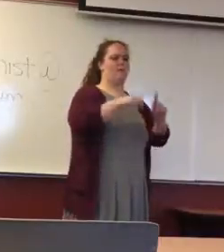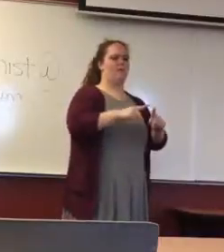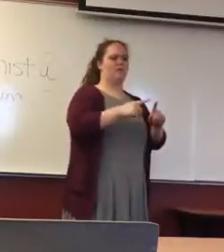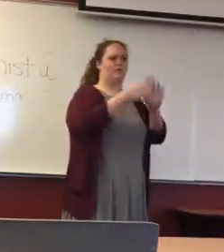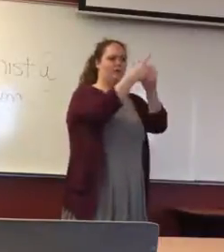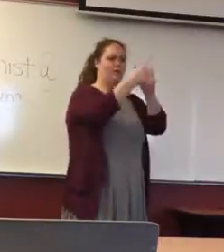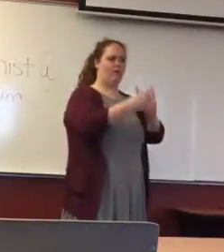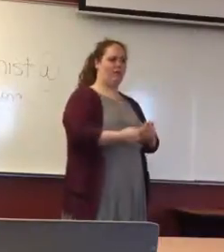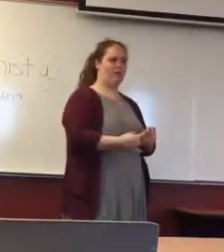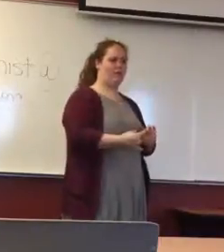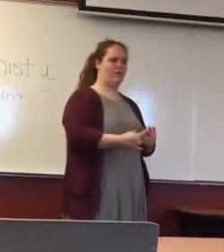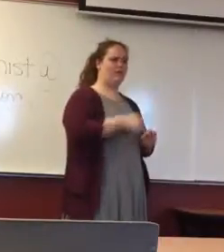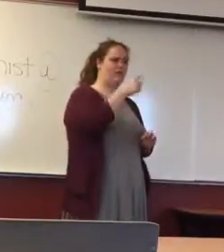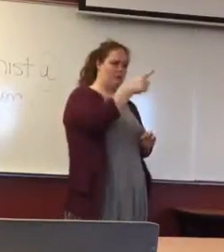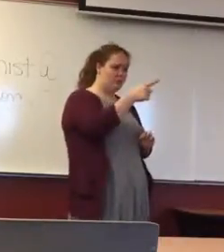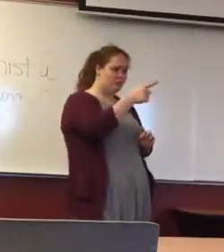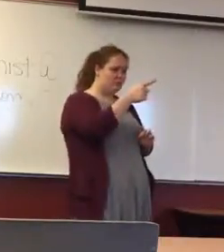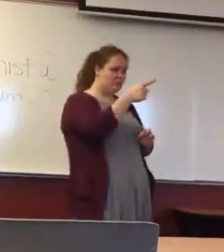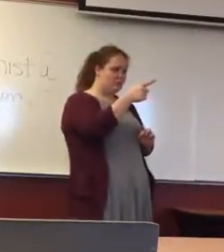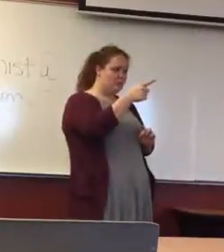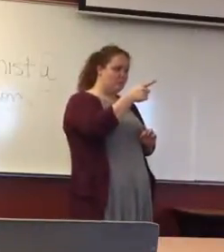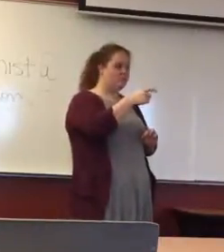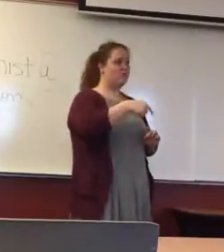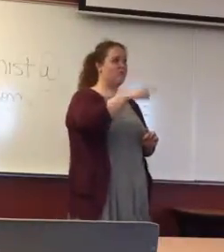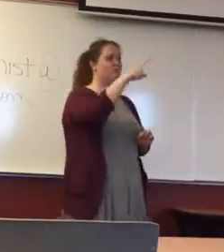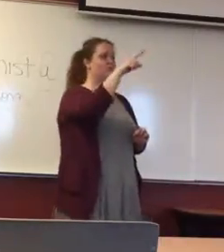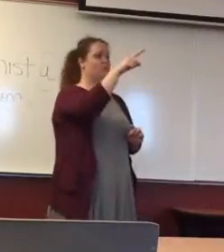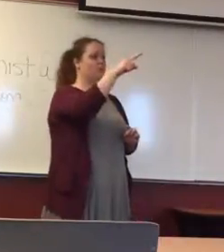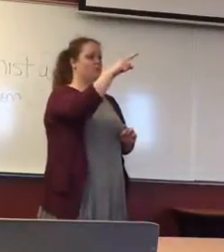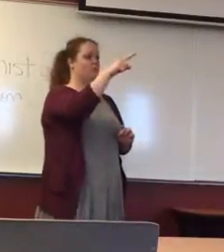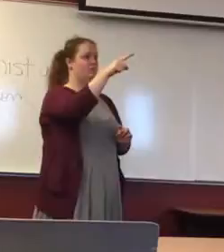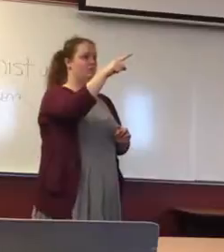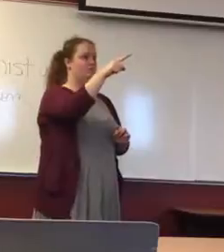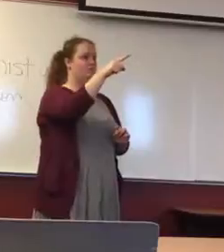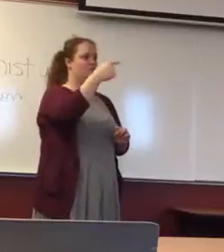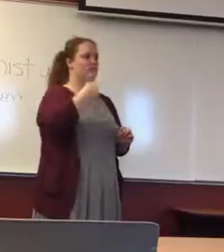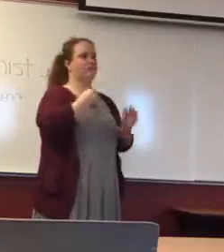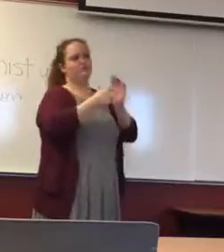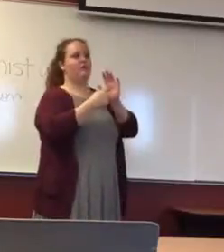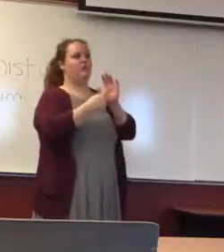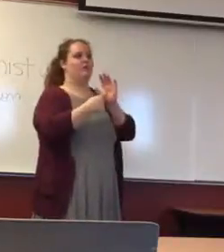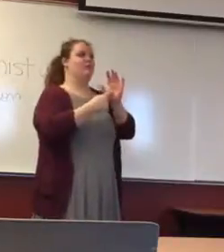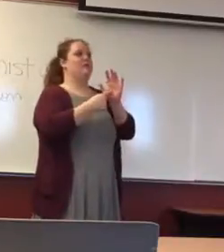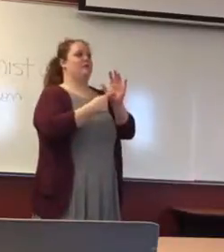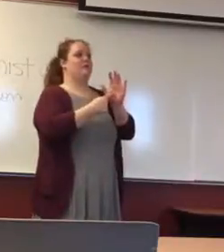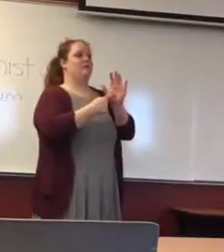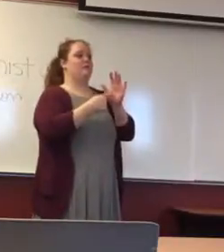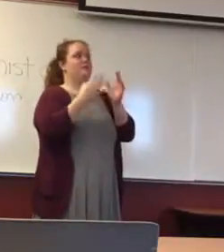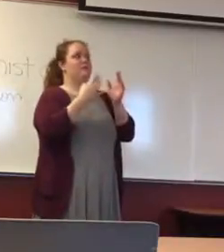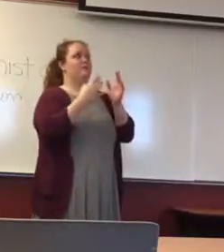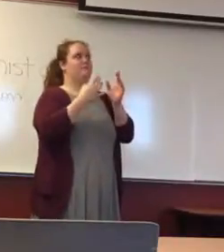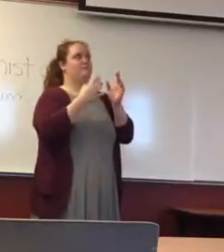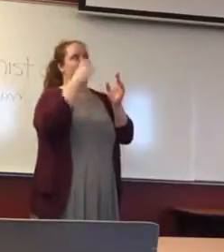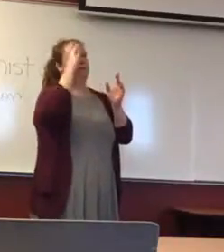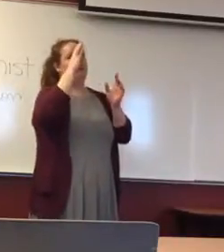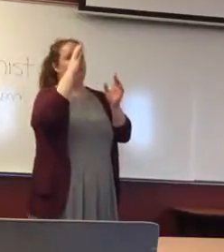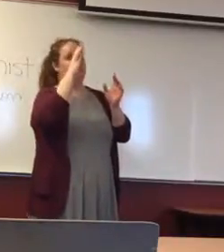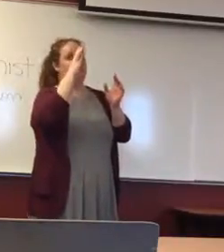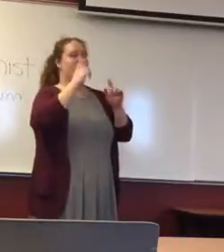alright, I'll just give a real example because I just will. I was trying to make one up so it wouldn't be as gross, but this is my life, so whatever, here we go. They'll be like, man, if we were alone,